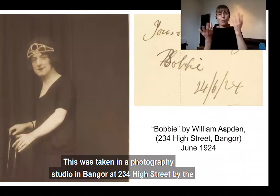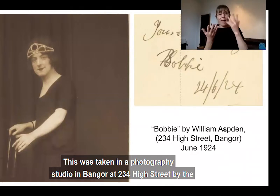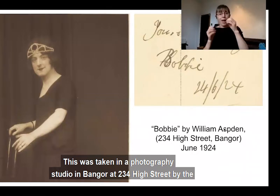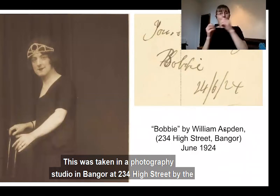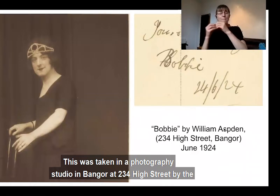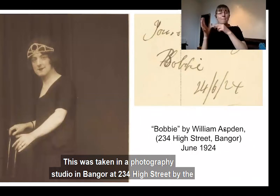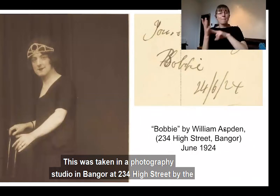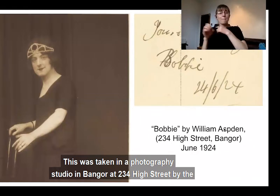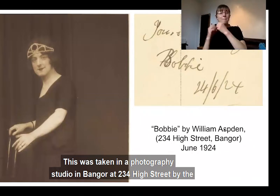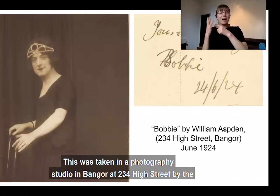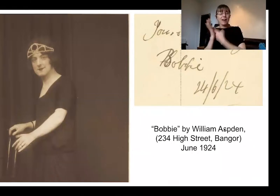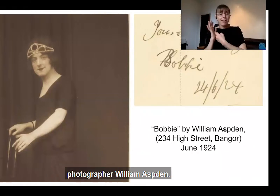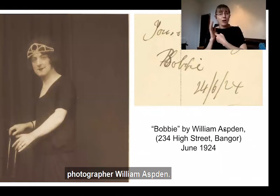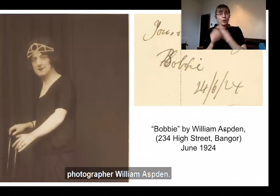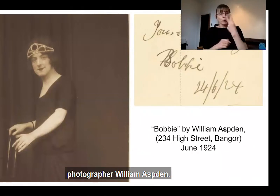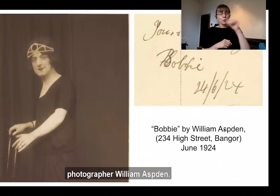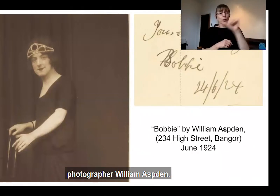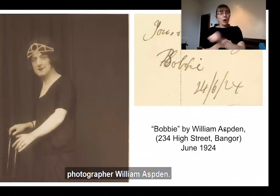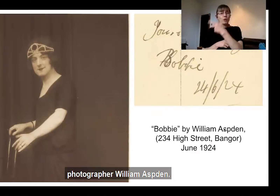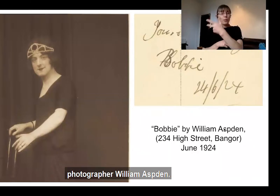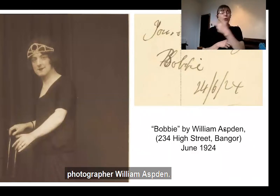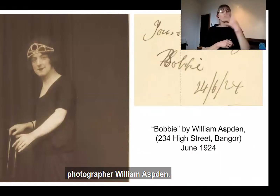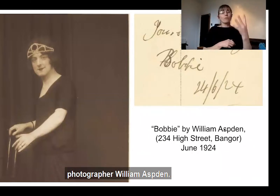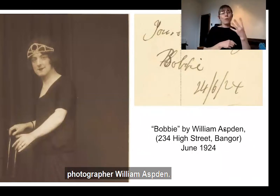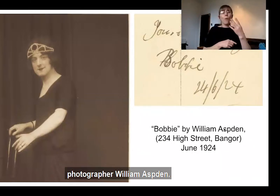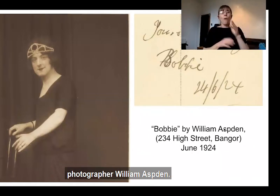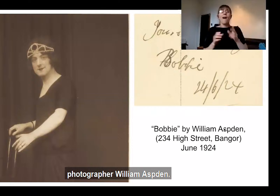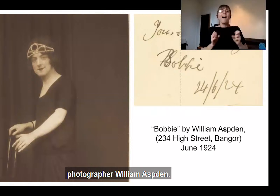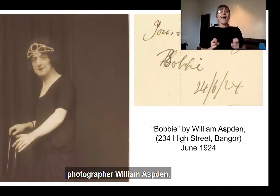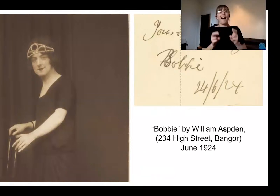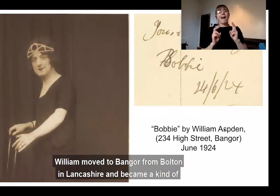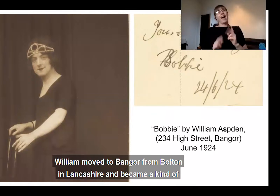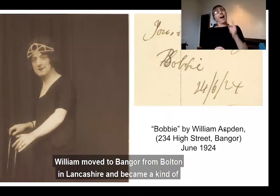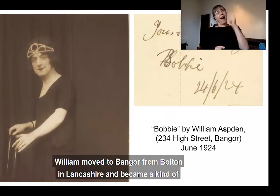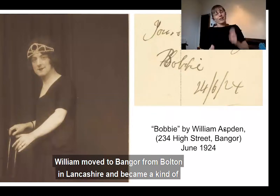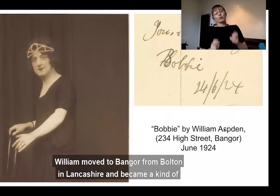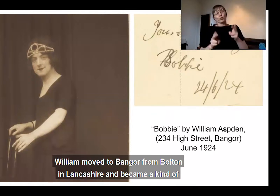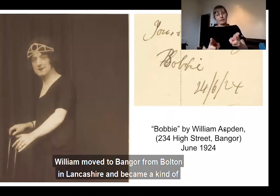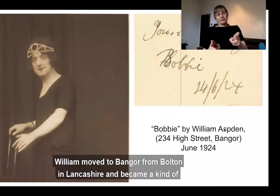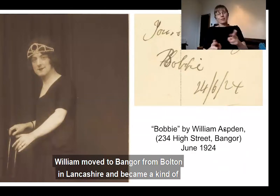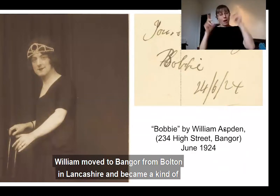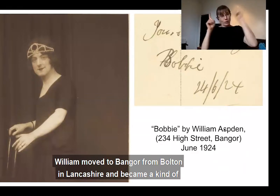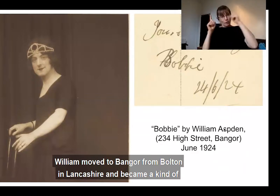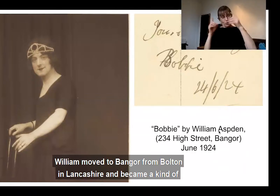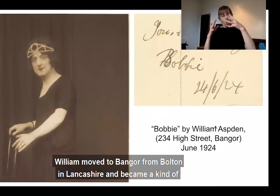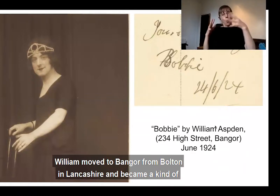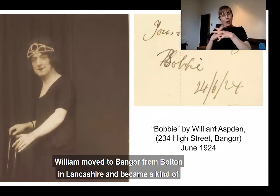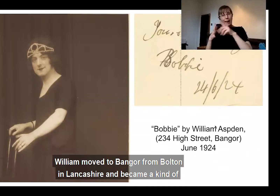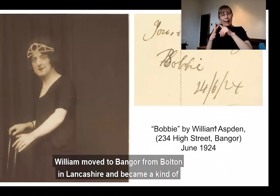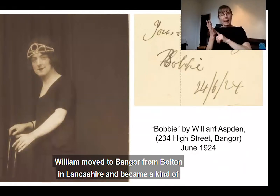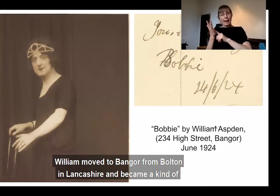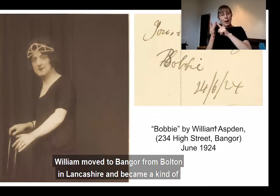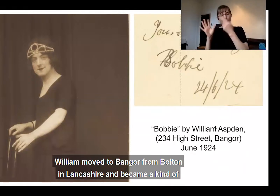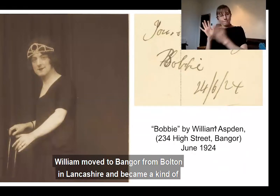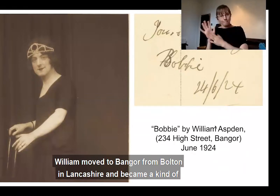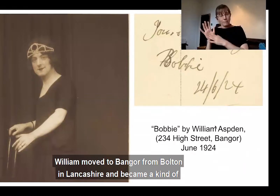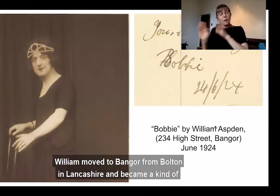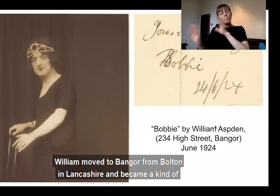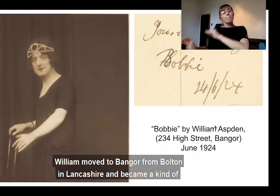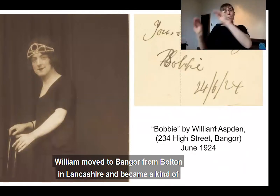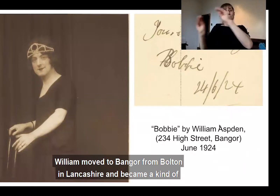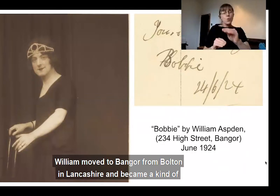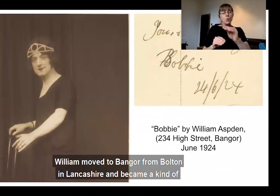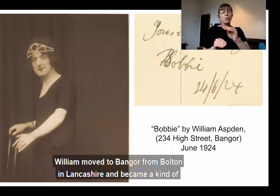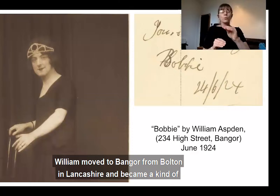at 234 High Street by the photographer William Aspden. William Aspden moved to Bangor from Bolton